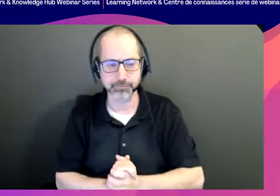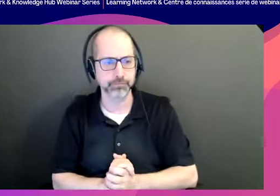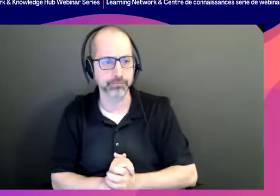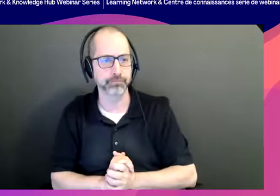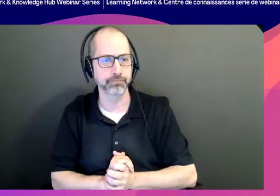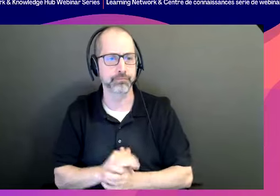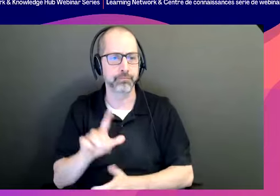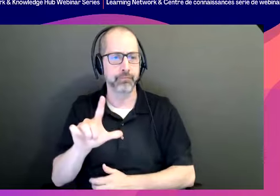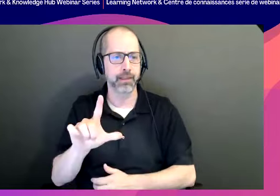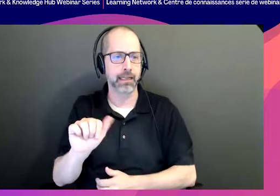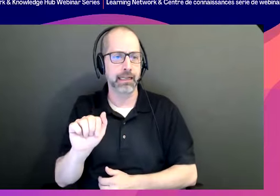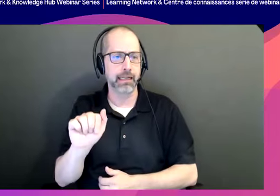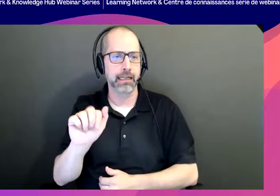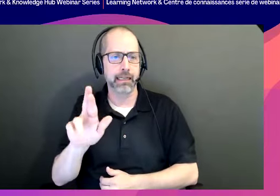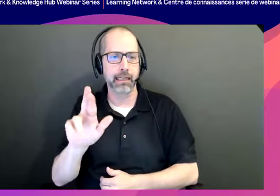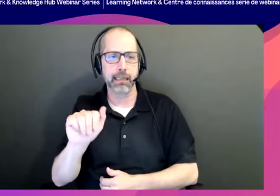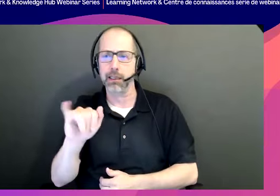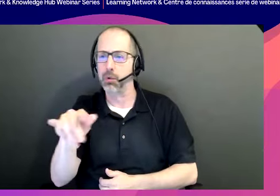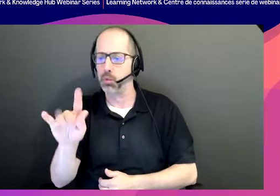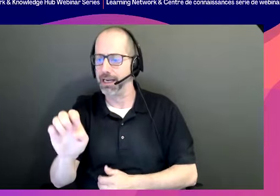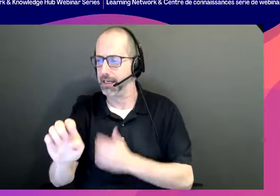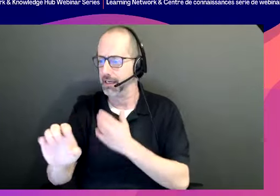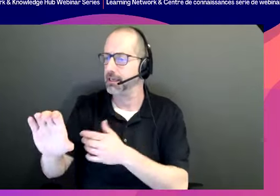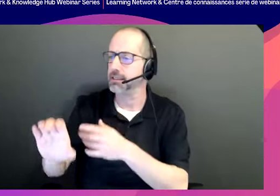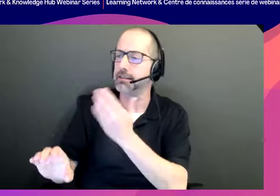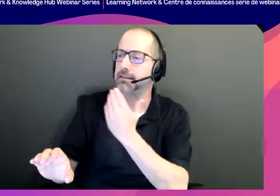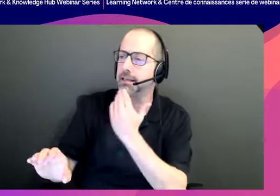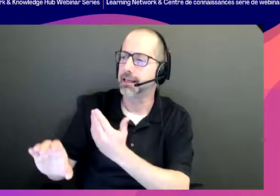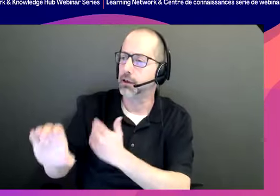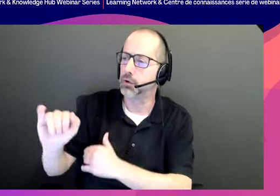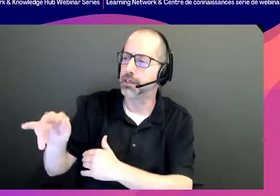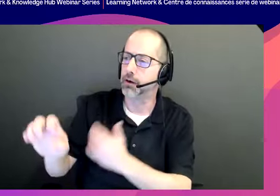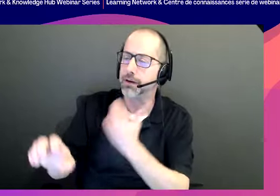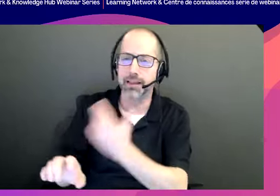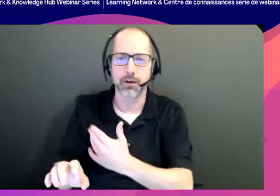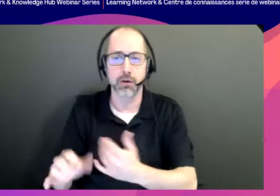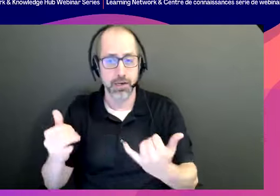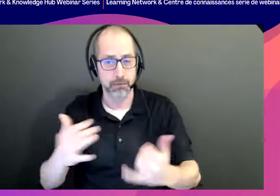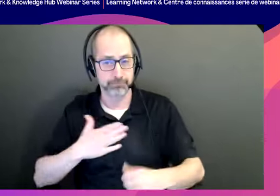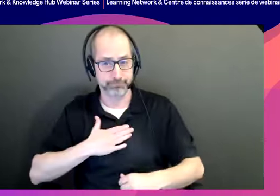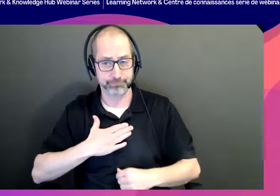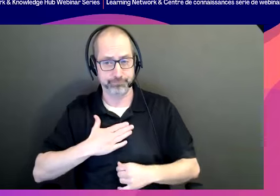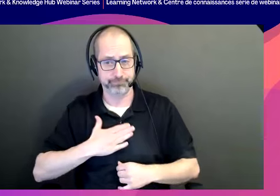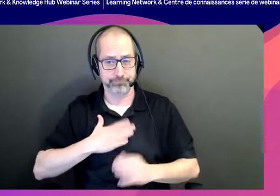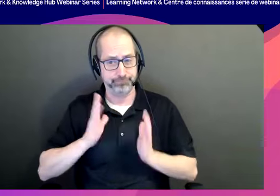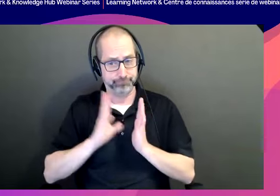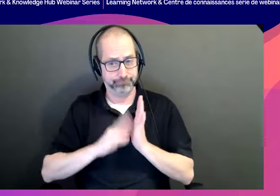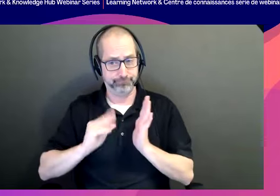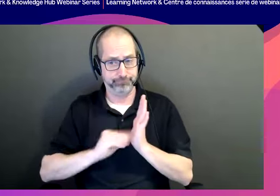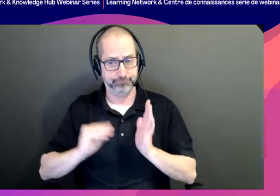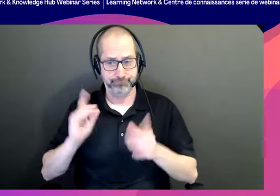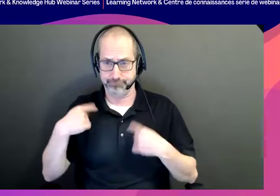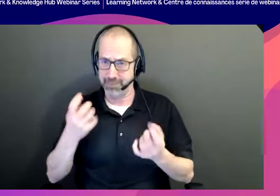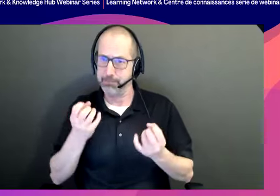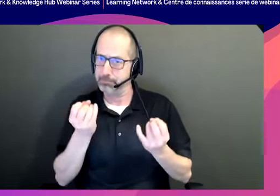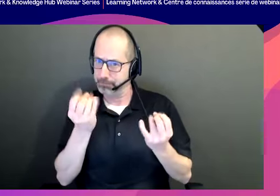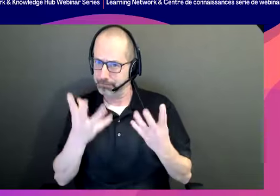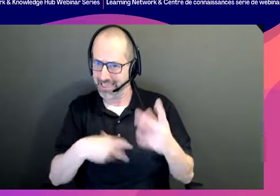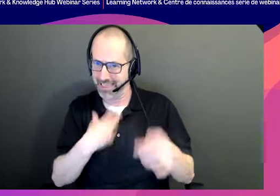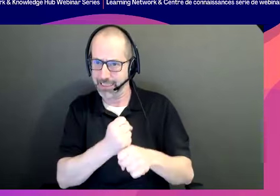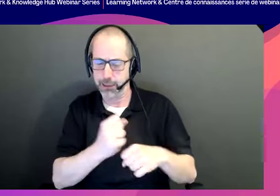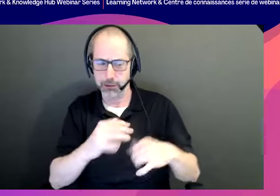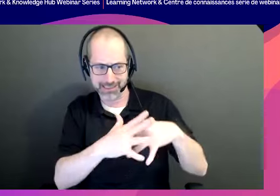Thank you, Carrie. I'd like to share some things, what I've learned from many years working in